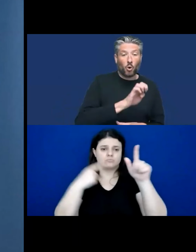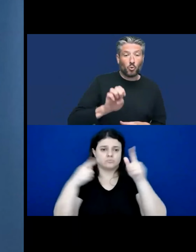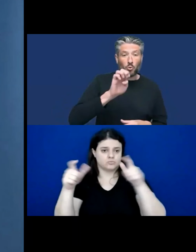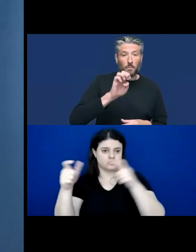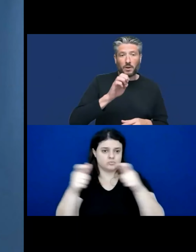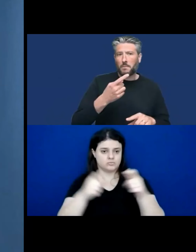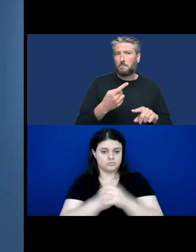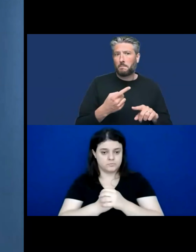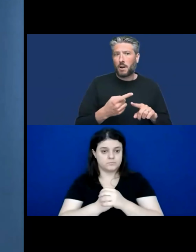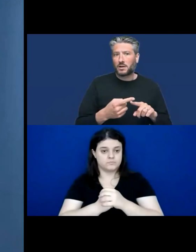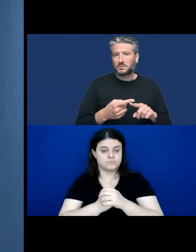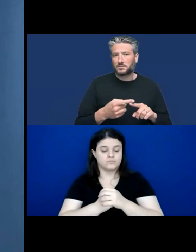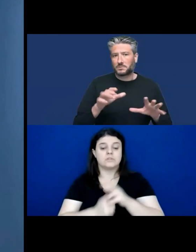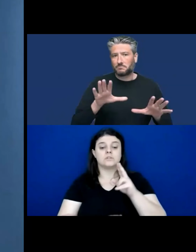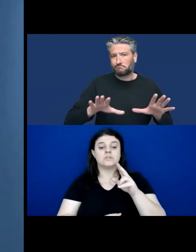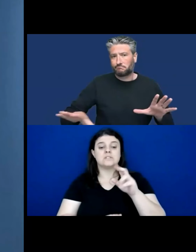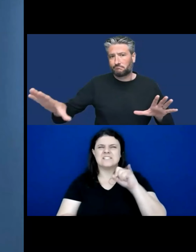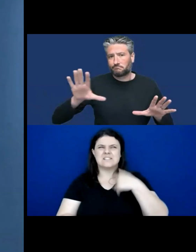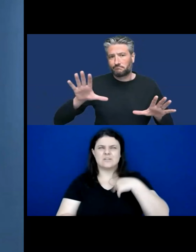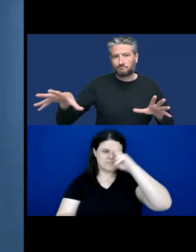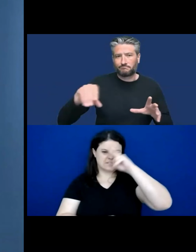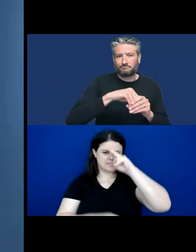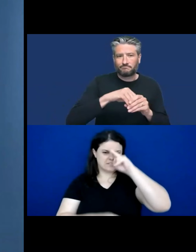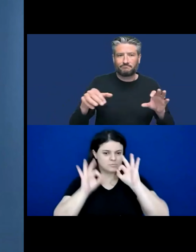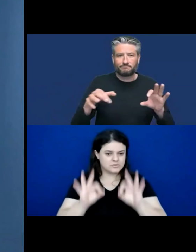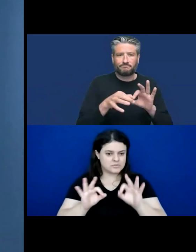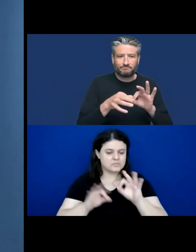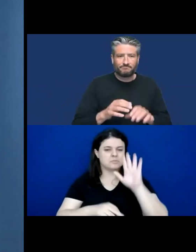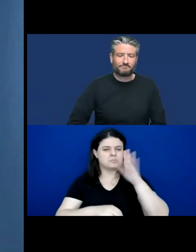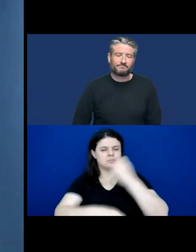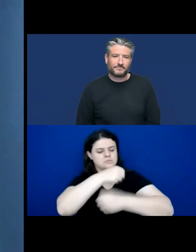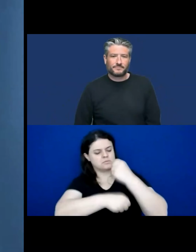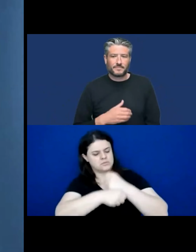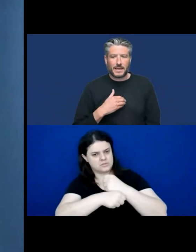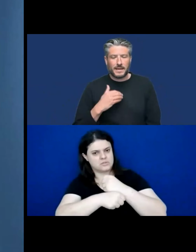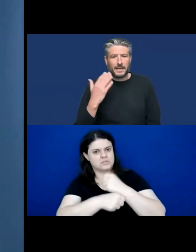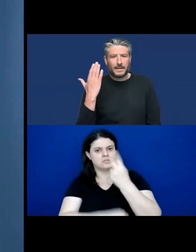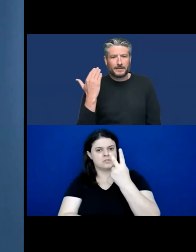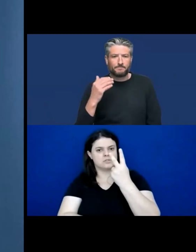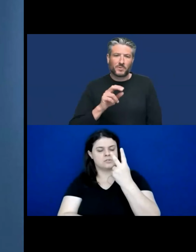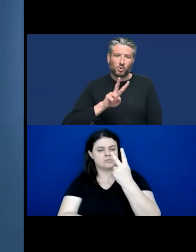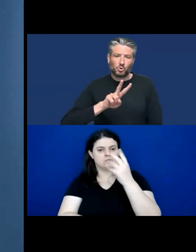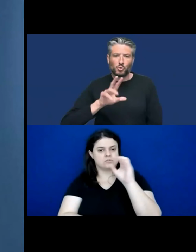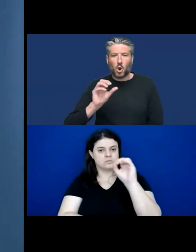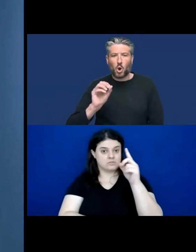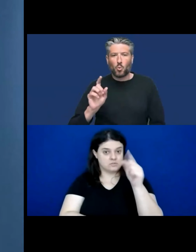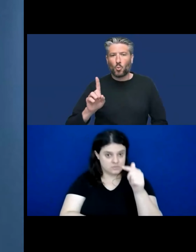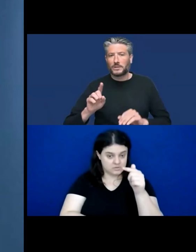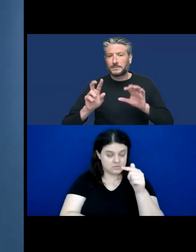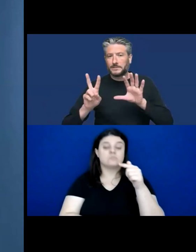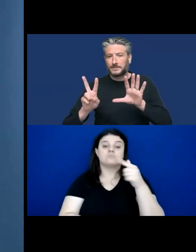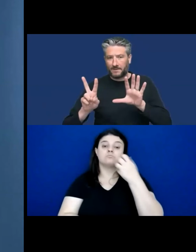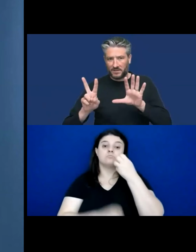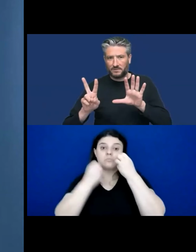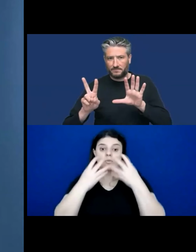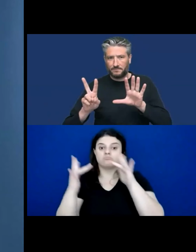If I remember correctly, in 2017, we had a lot of good connections with